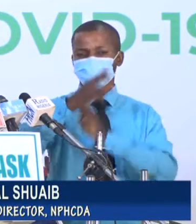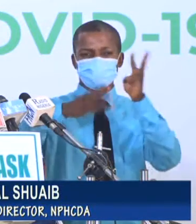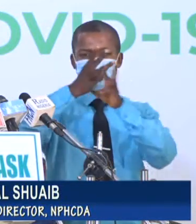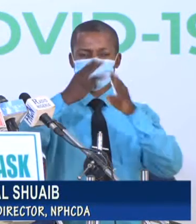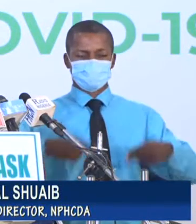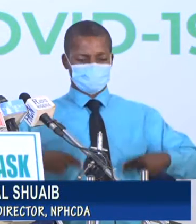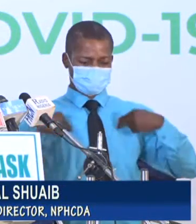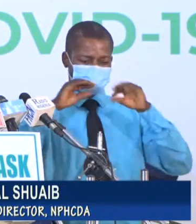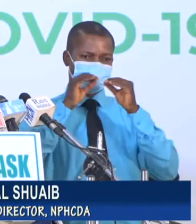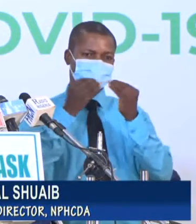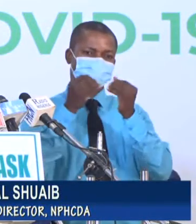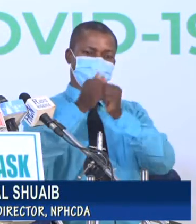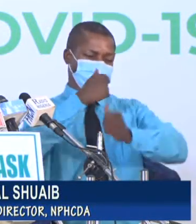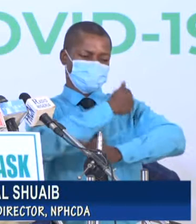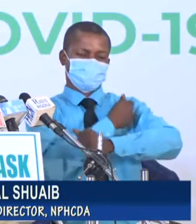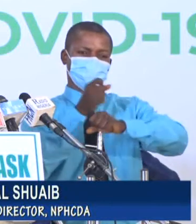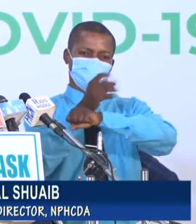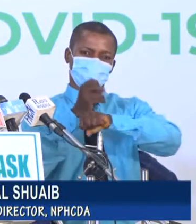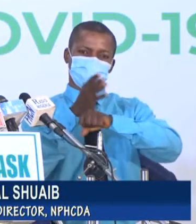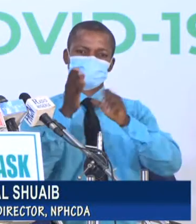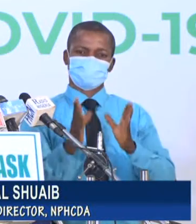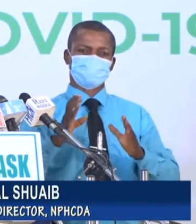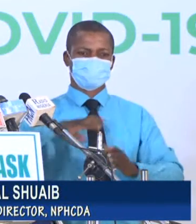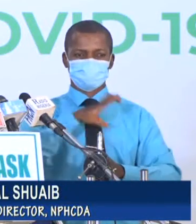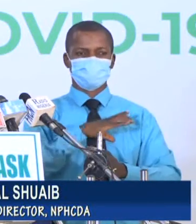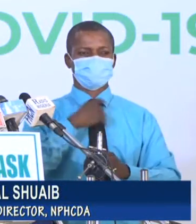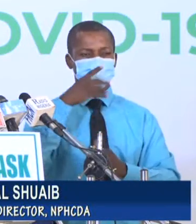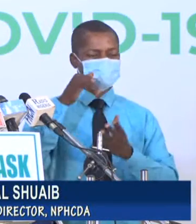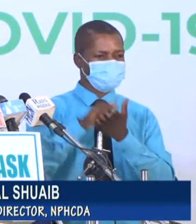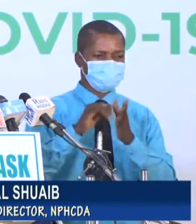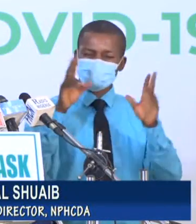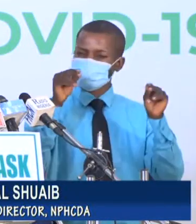Advisory Committee has advised that there is no reason to stop